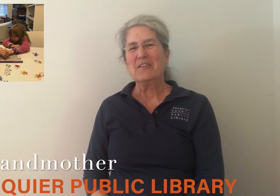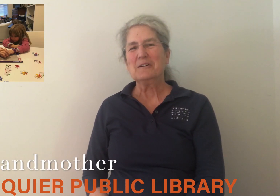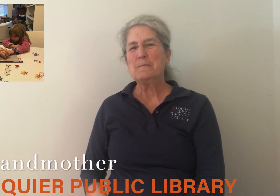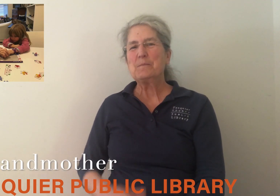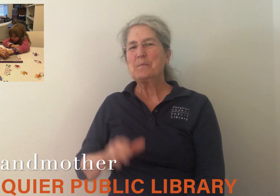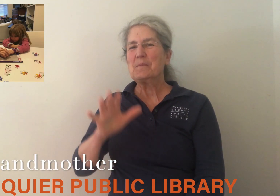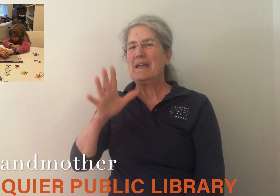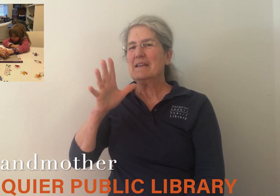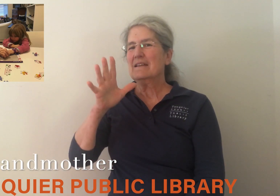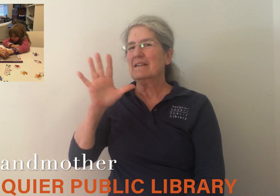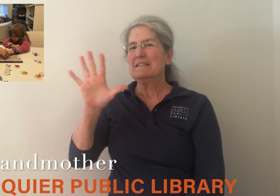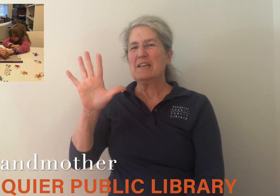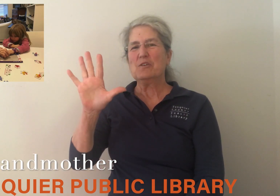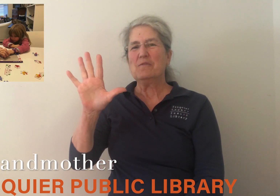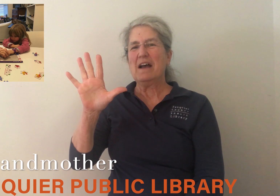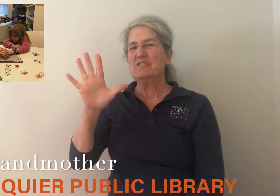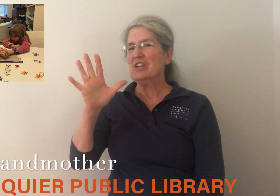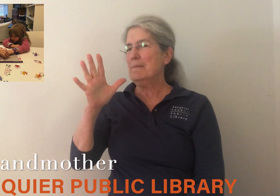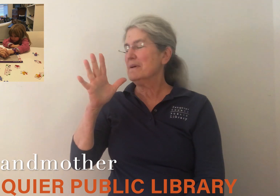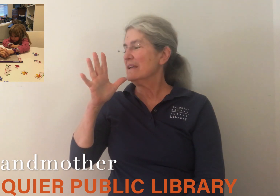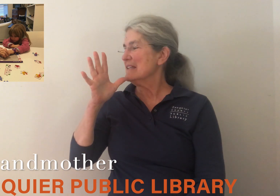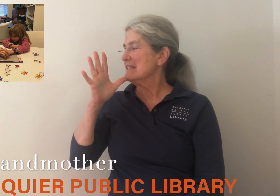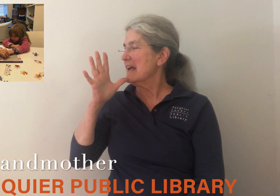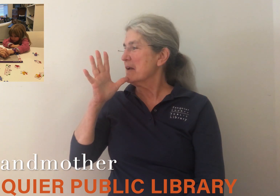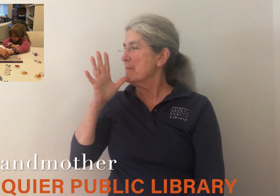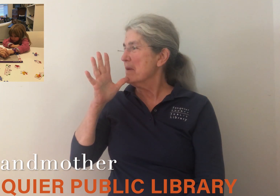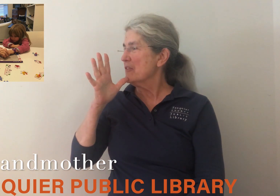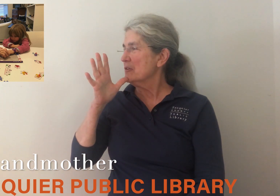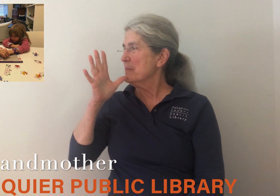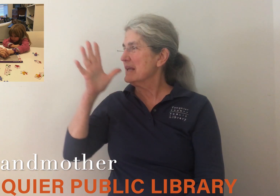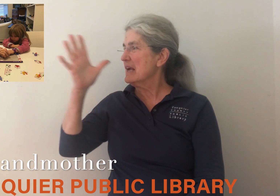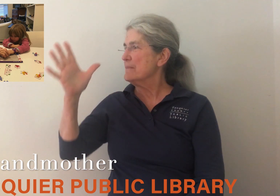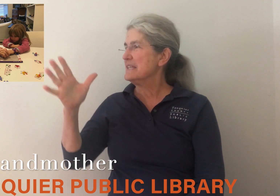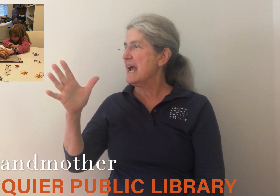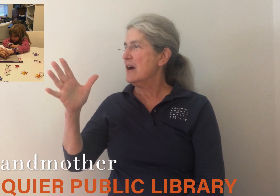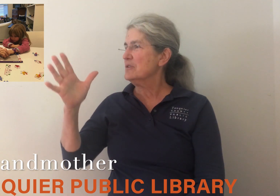grandmother. Take your 5 shape. It's like mother, but it comes out,